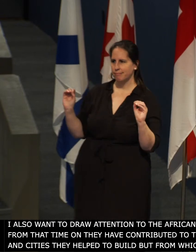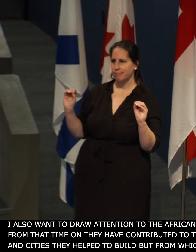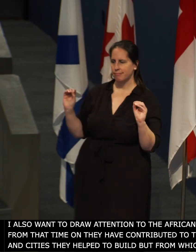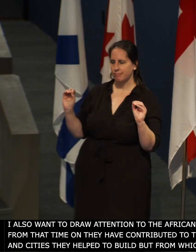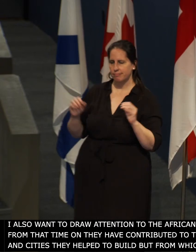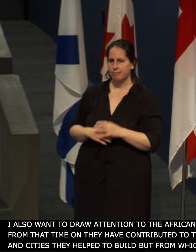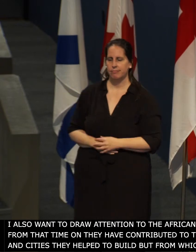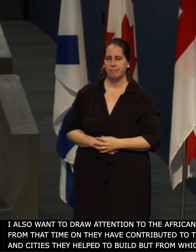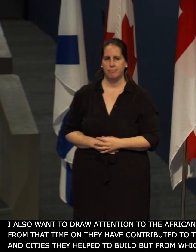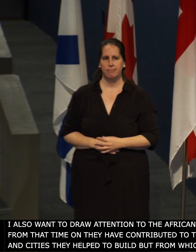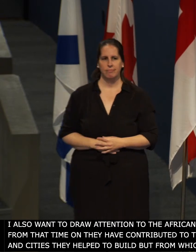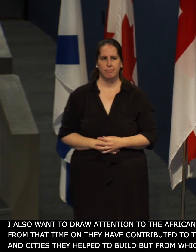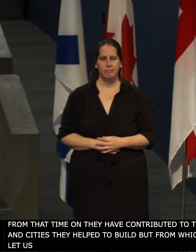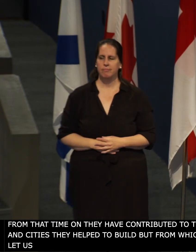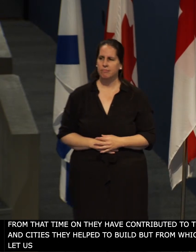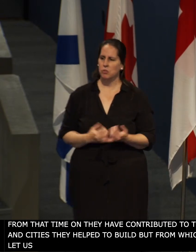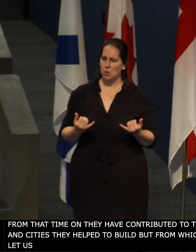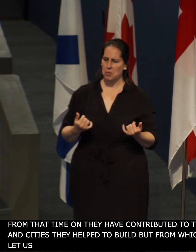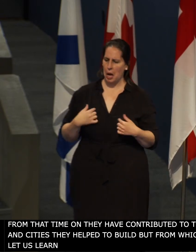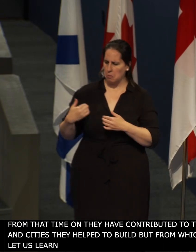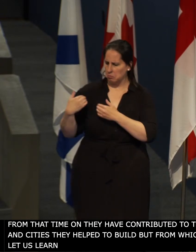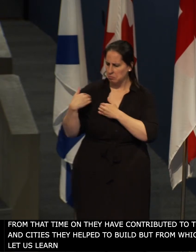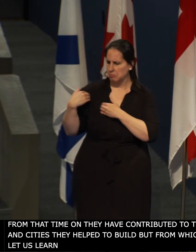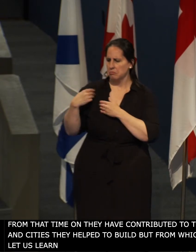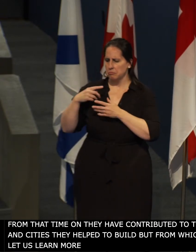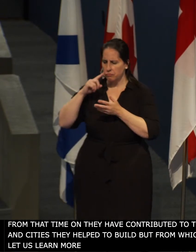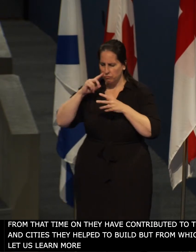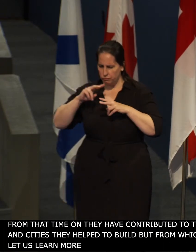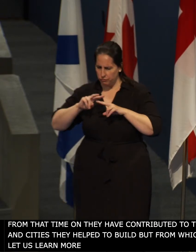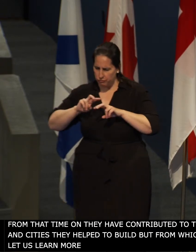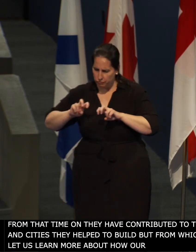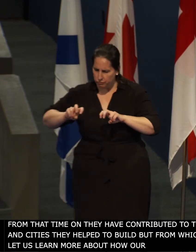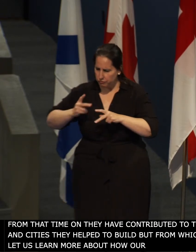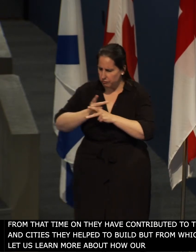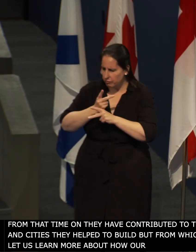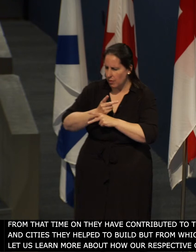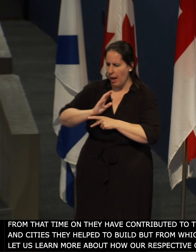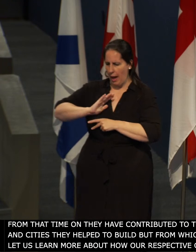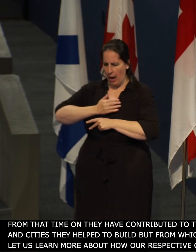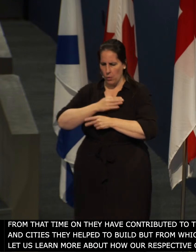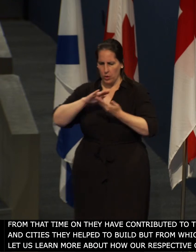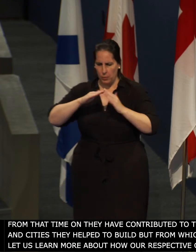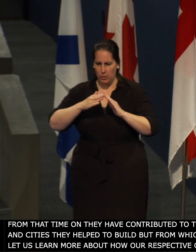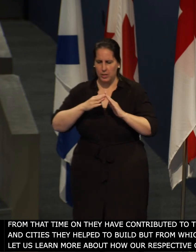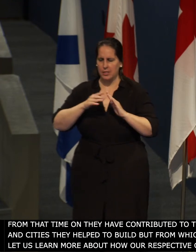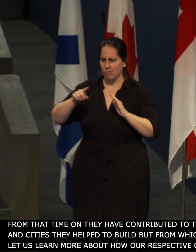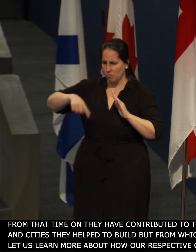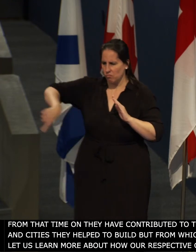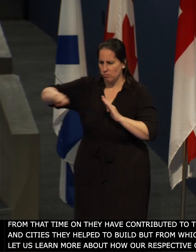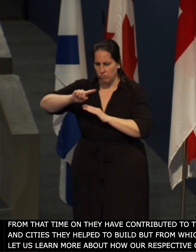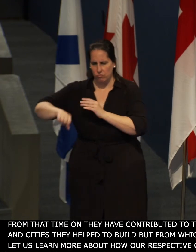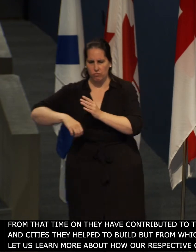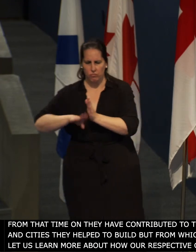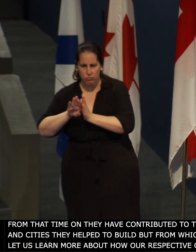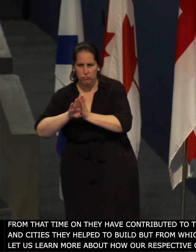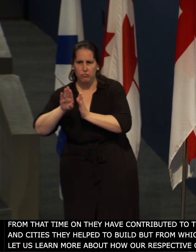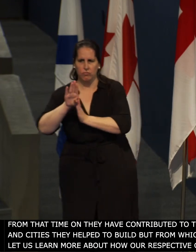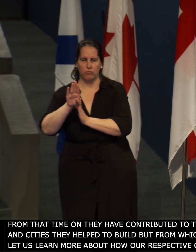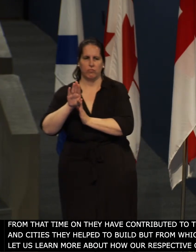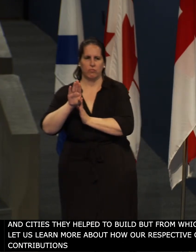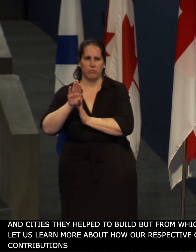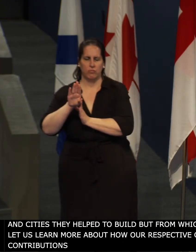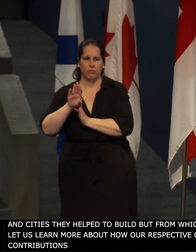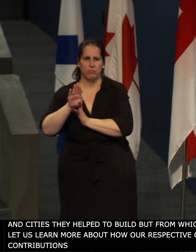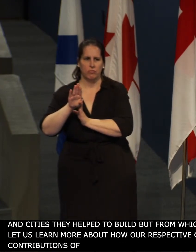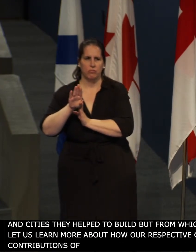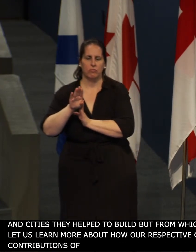us learn more about how our respective communities were shaped by the historical contributions of African Nova